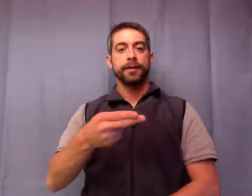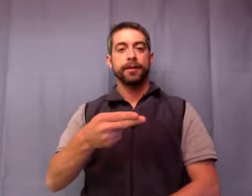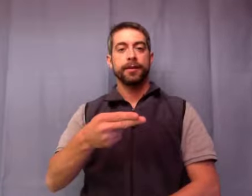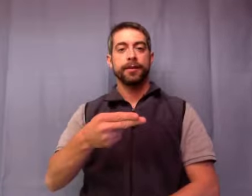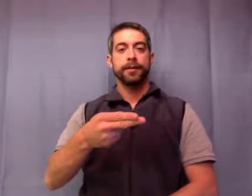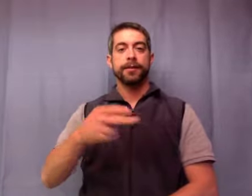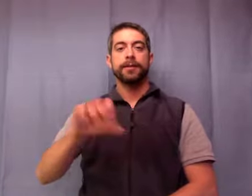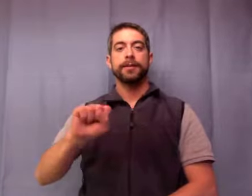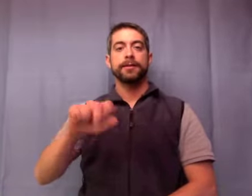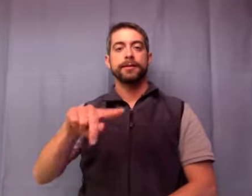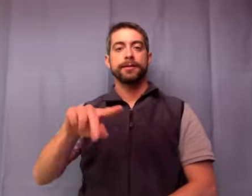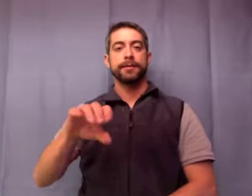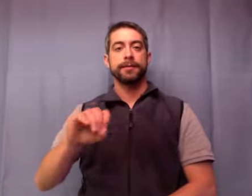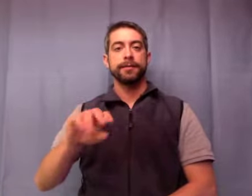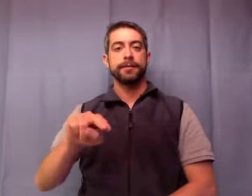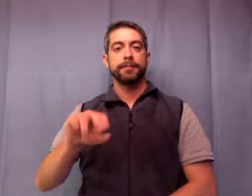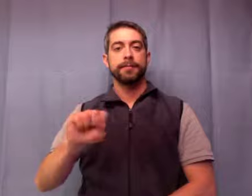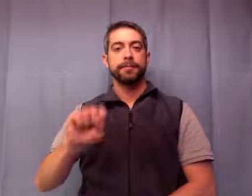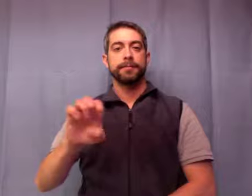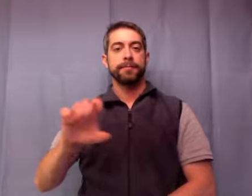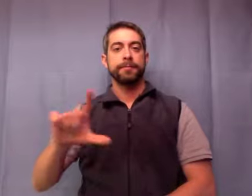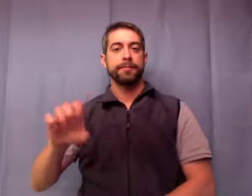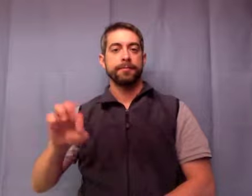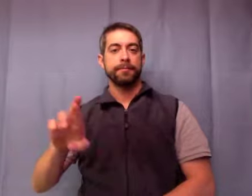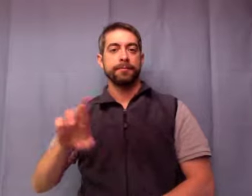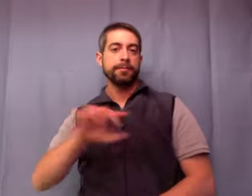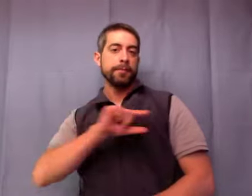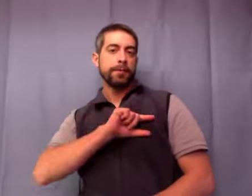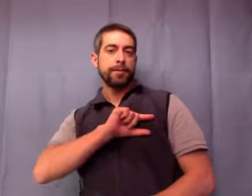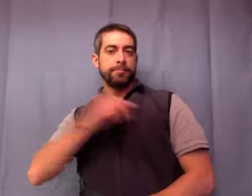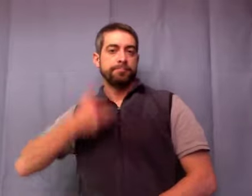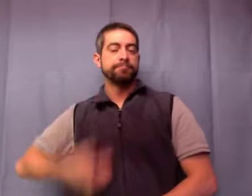Director of the League for the Blind and Disabled.